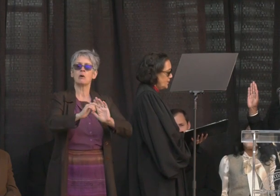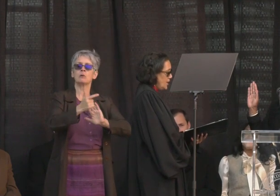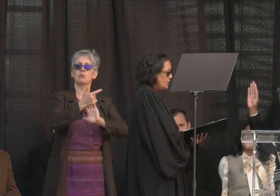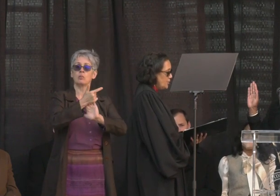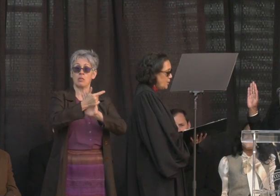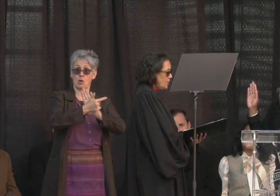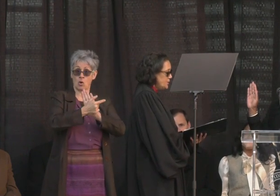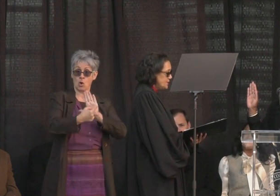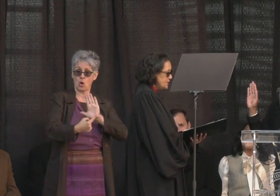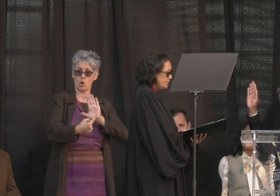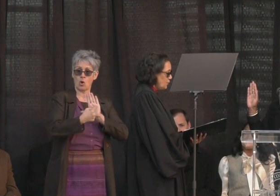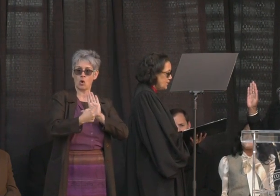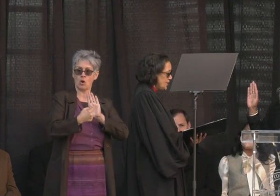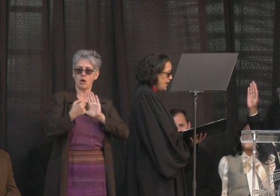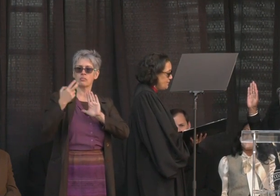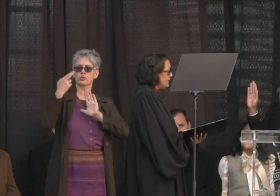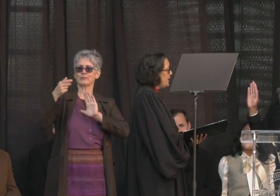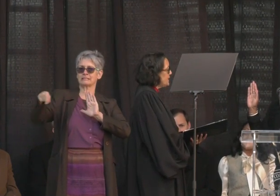according to law